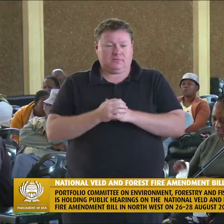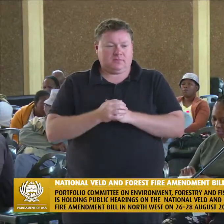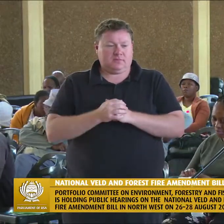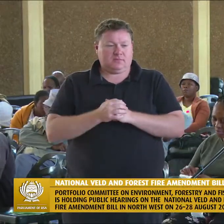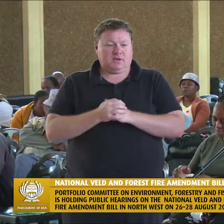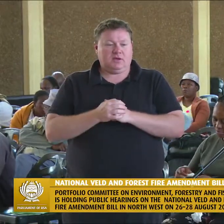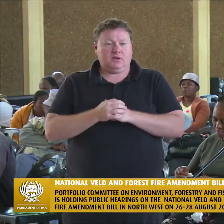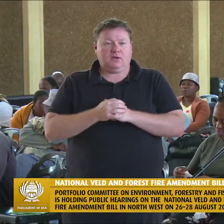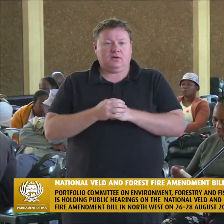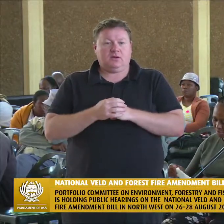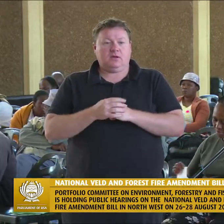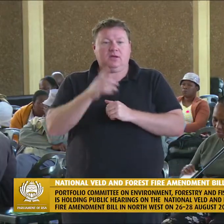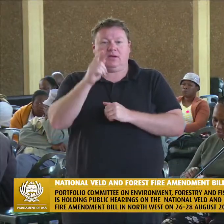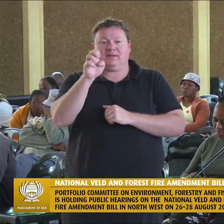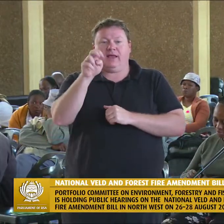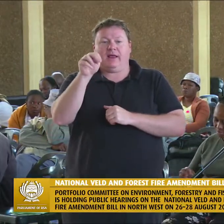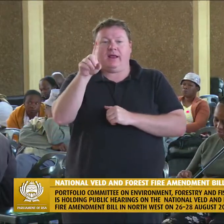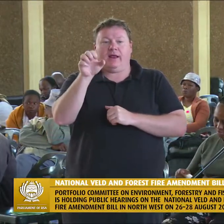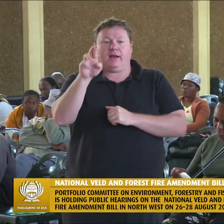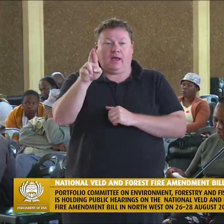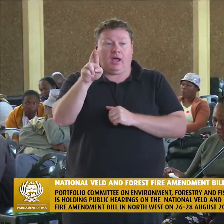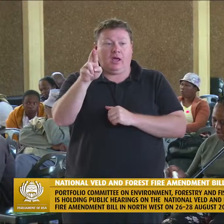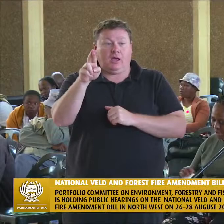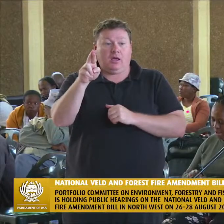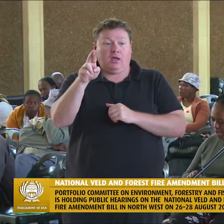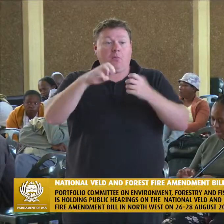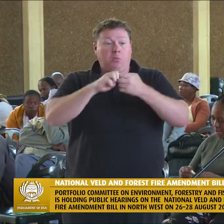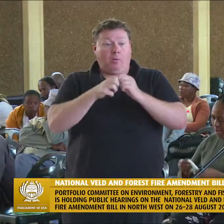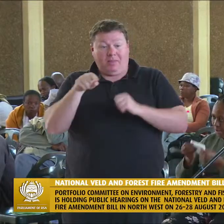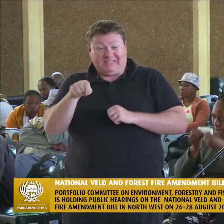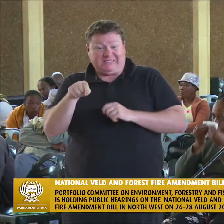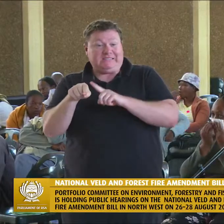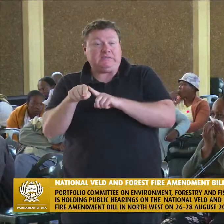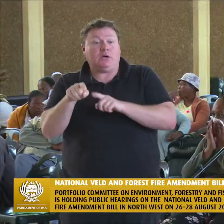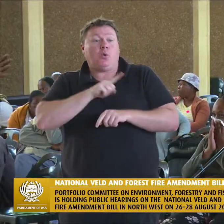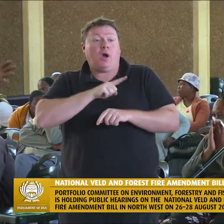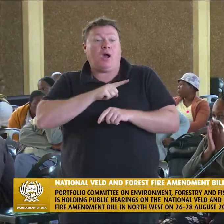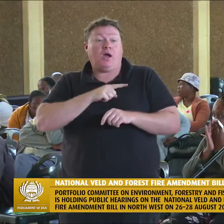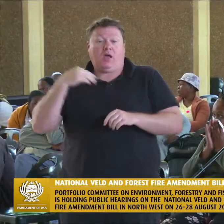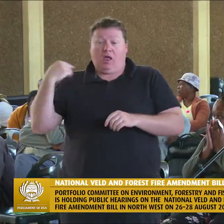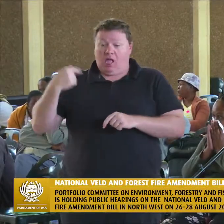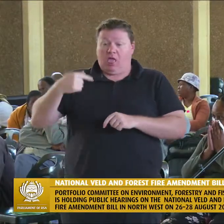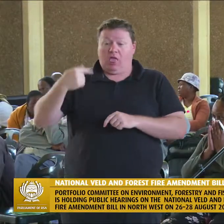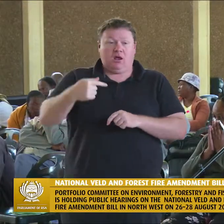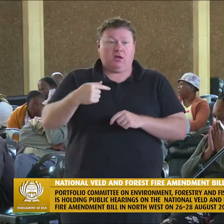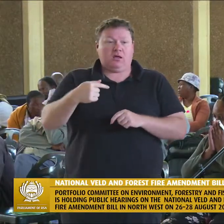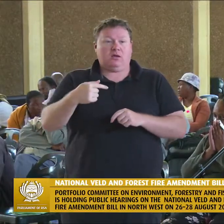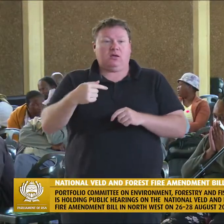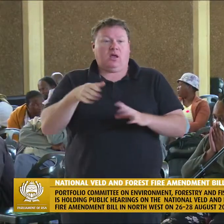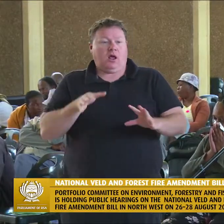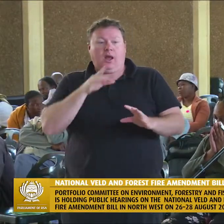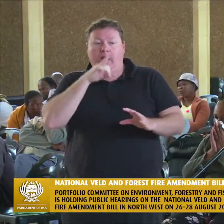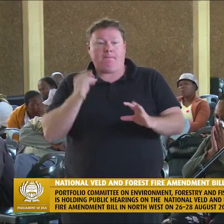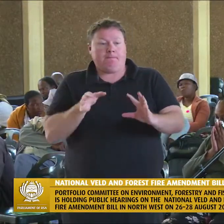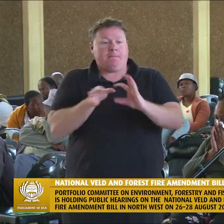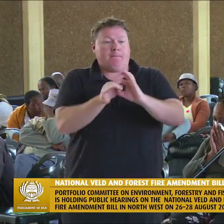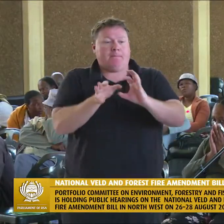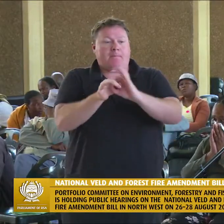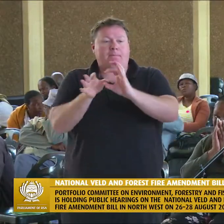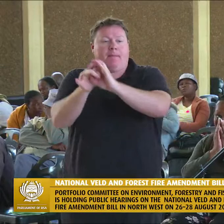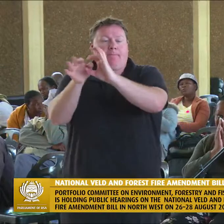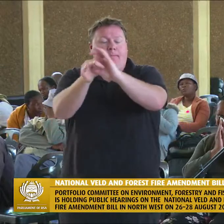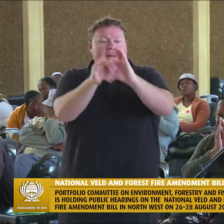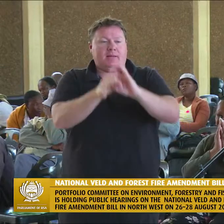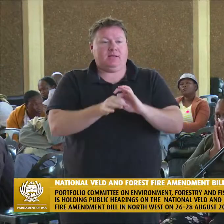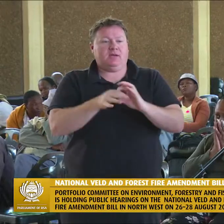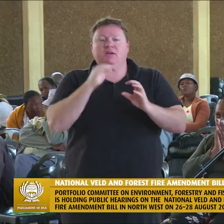is a problem because each and everything which is done nowadays the name tender is attached to that that it